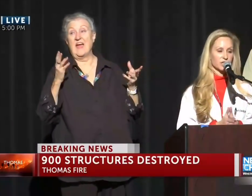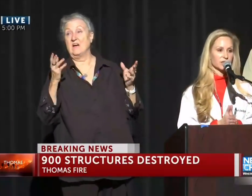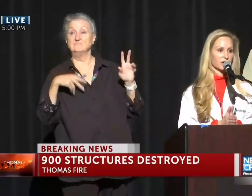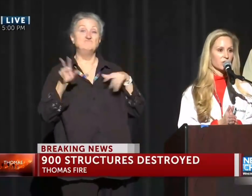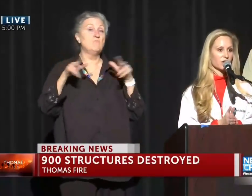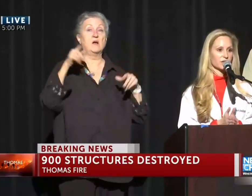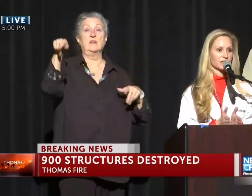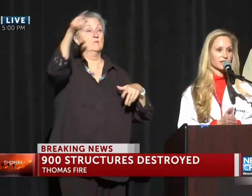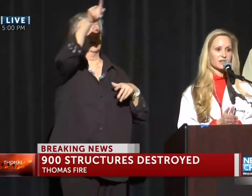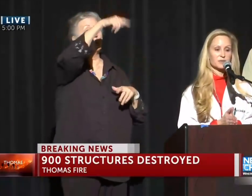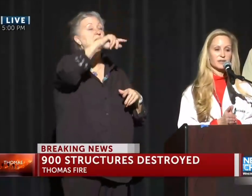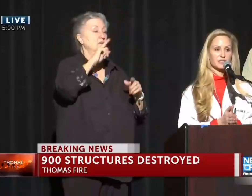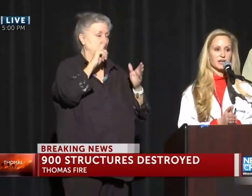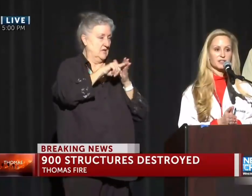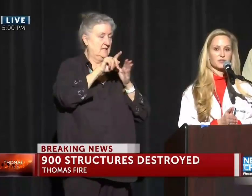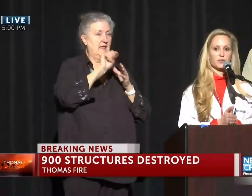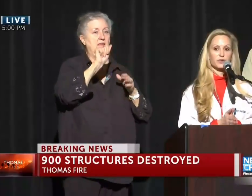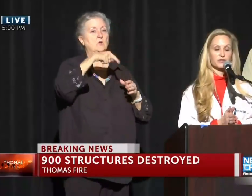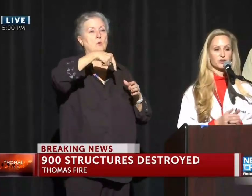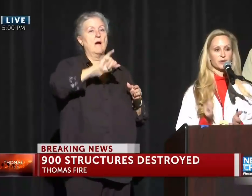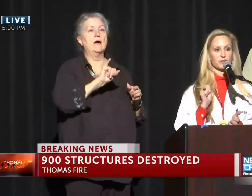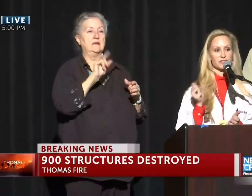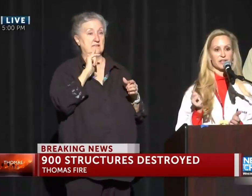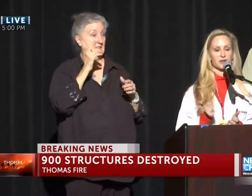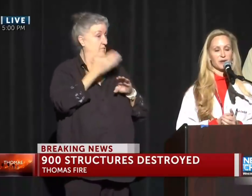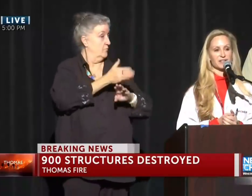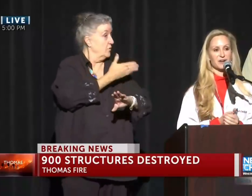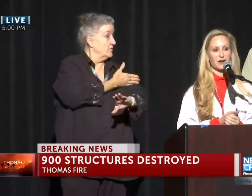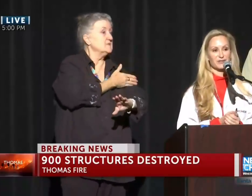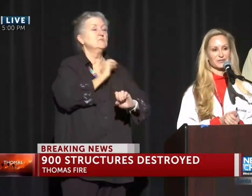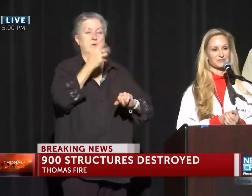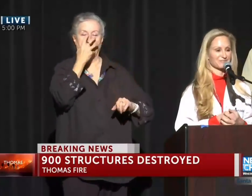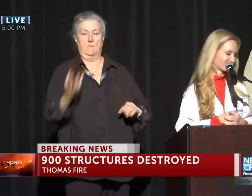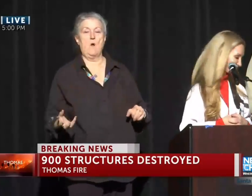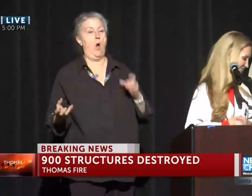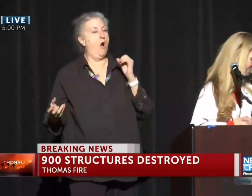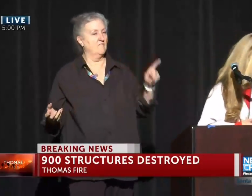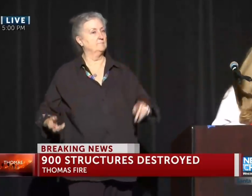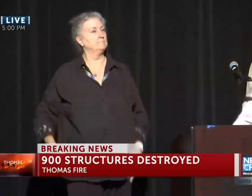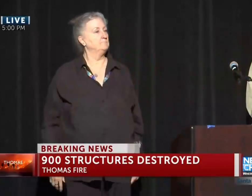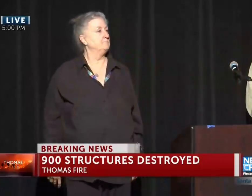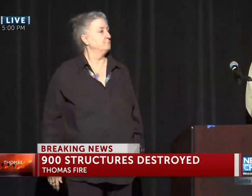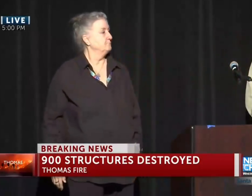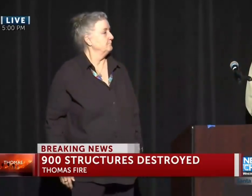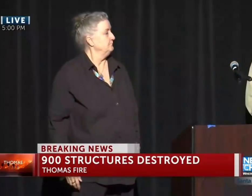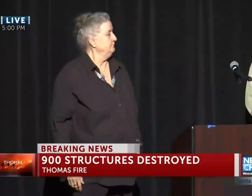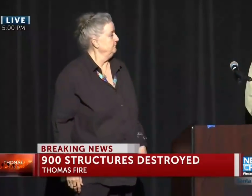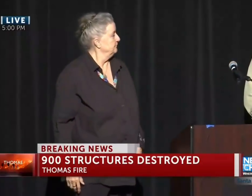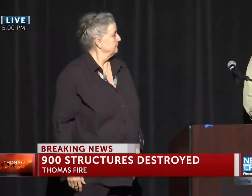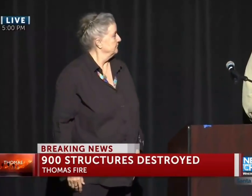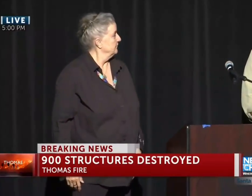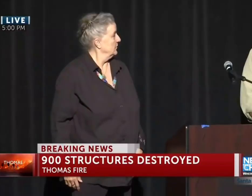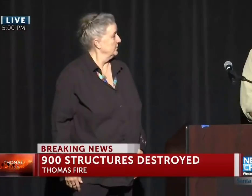air, check the air quality index, because as it improves, you'll be able to take your mask off.